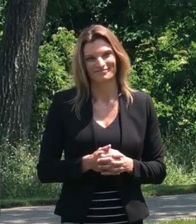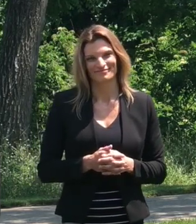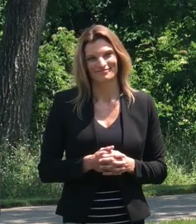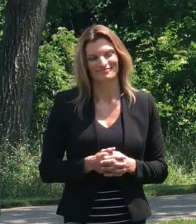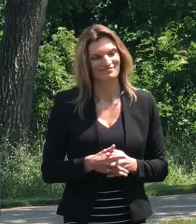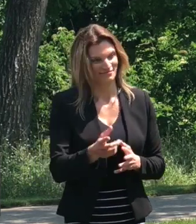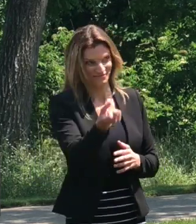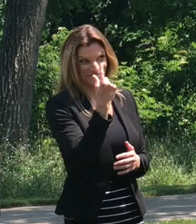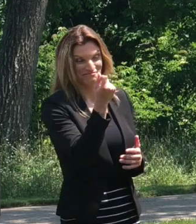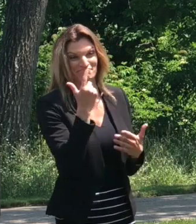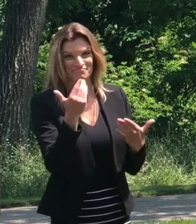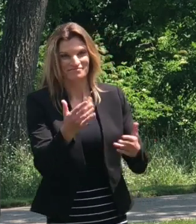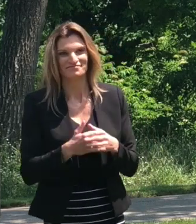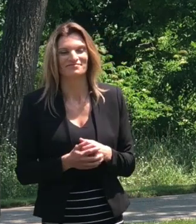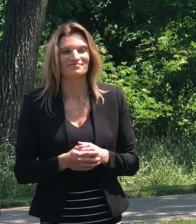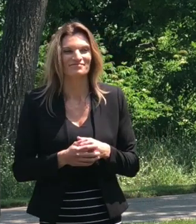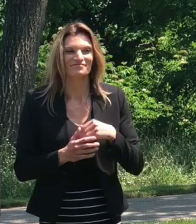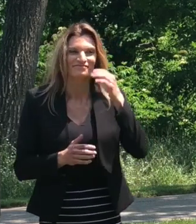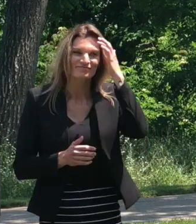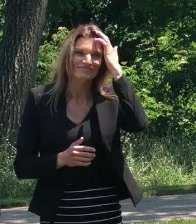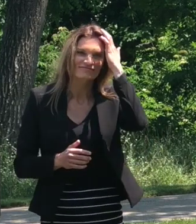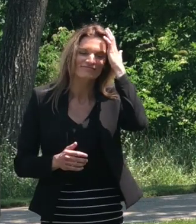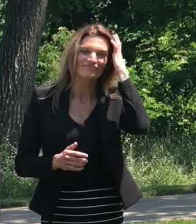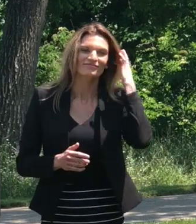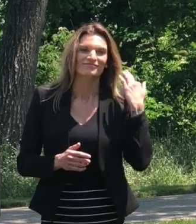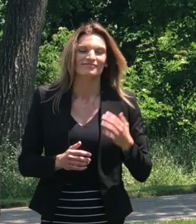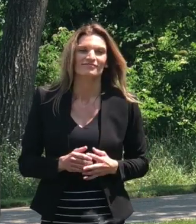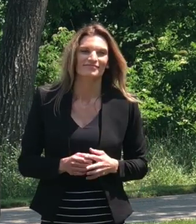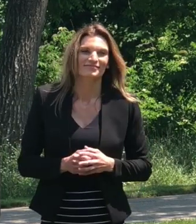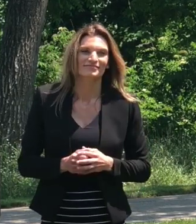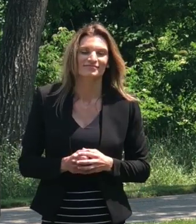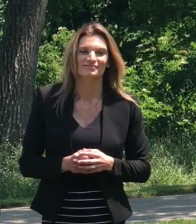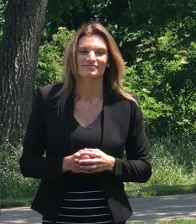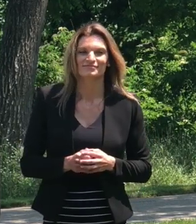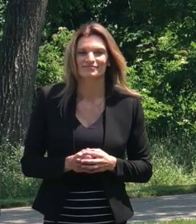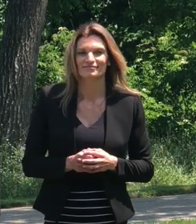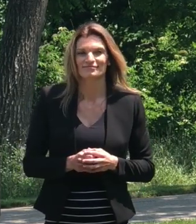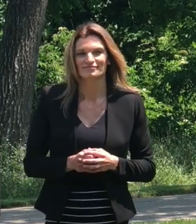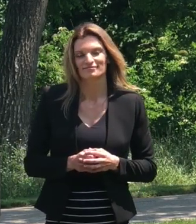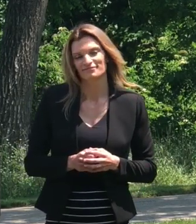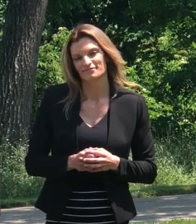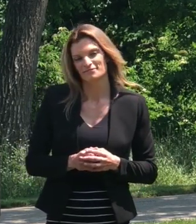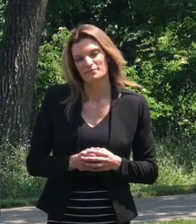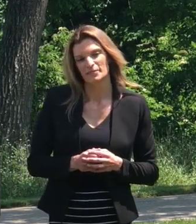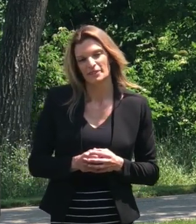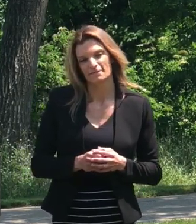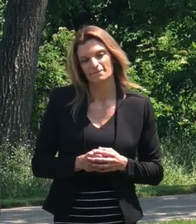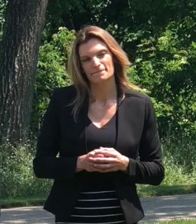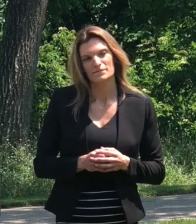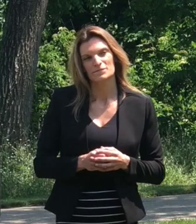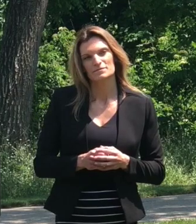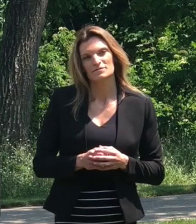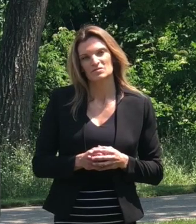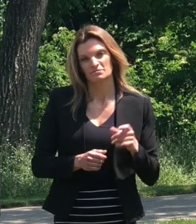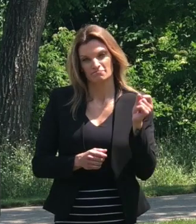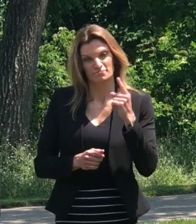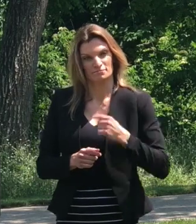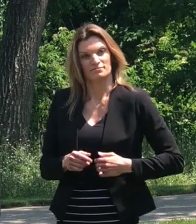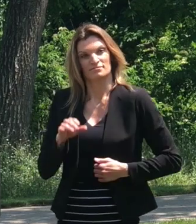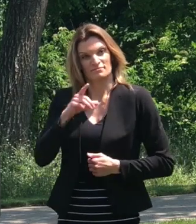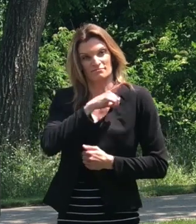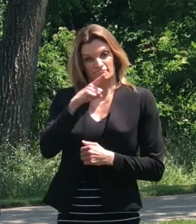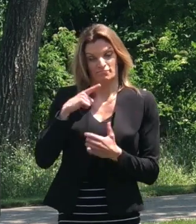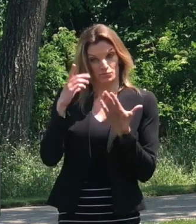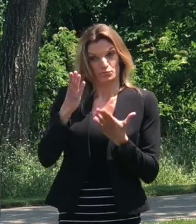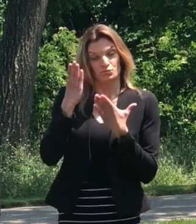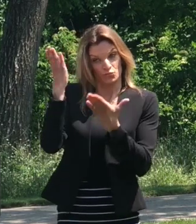All right, we're going to take a few questions. Go ahead, Eric. Hi, Governor. Now, this is a proposal that the legislature is going to have to agree